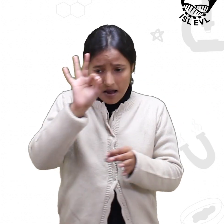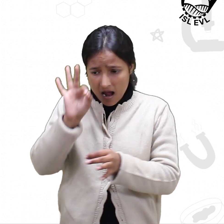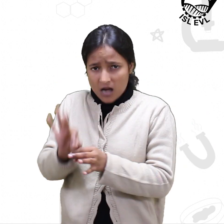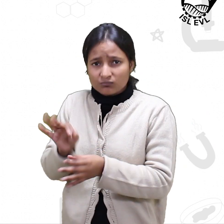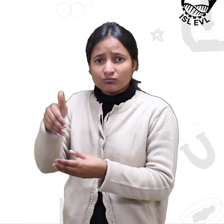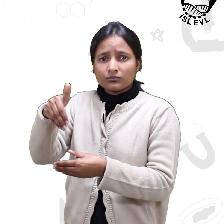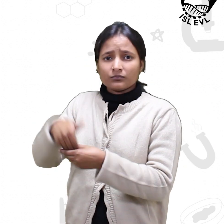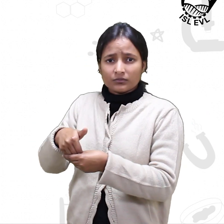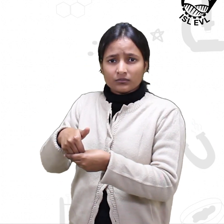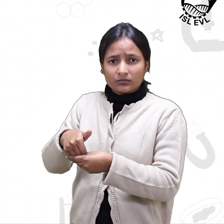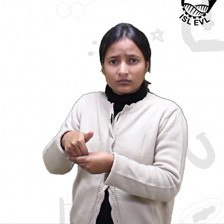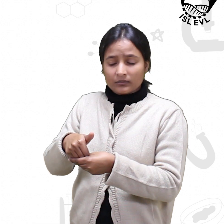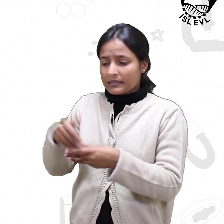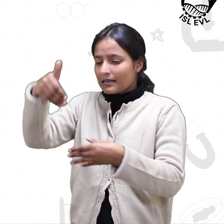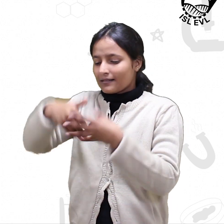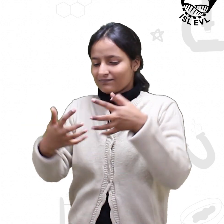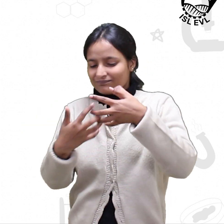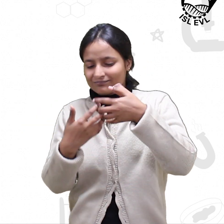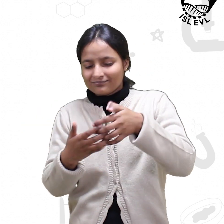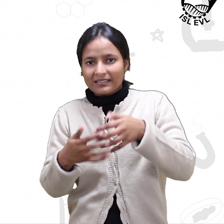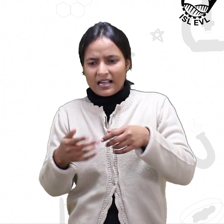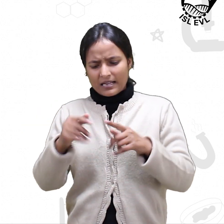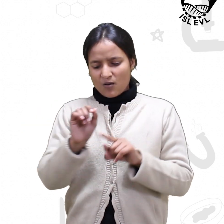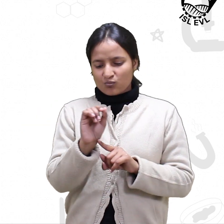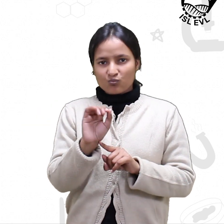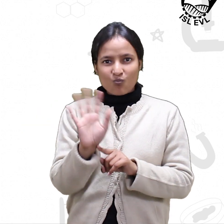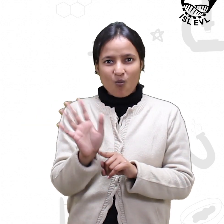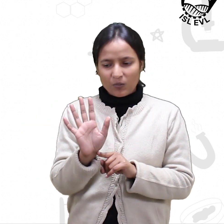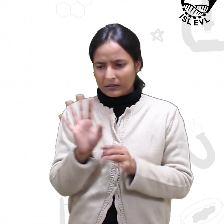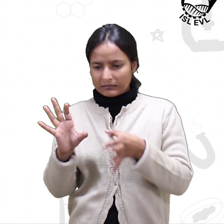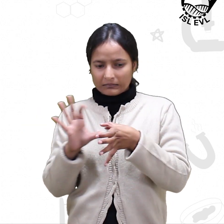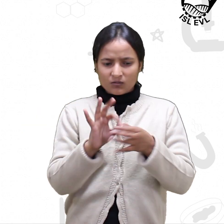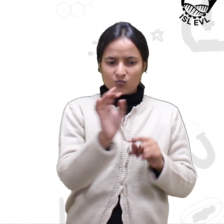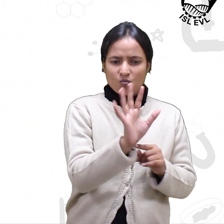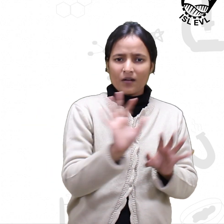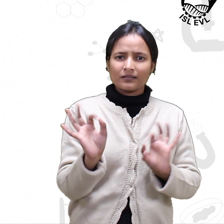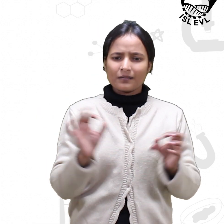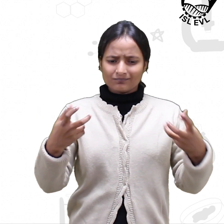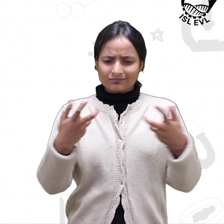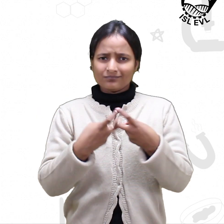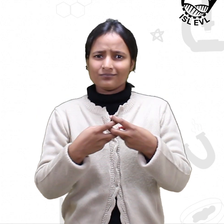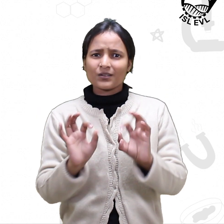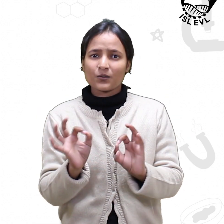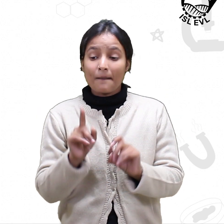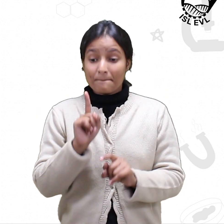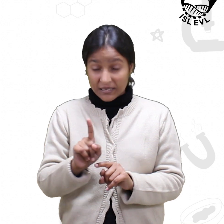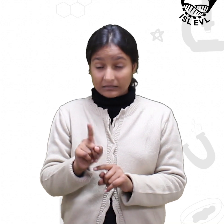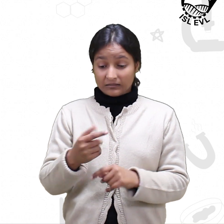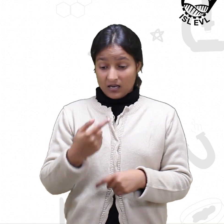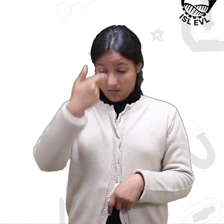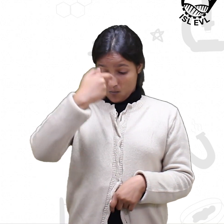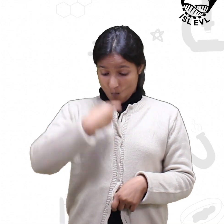the neuro-muscle junction. So not neuron-neuron connection, but neuron-muscle connection. In the